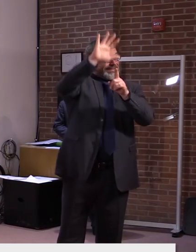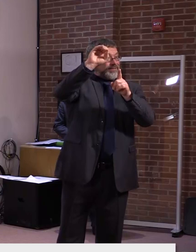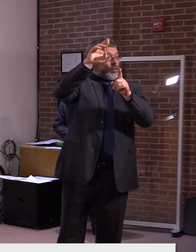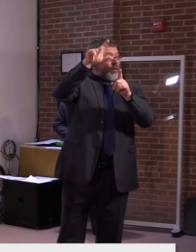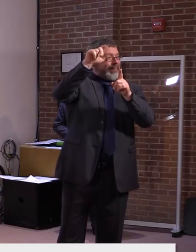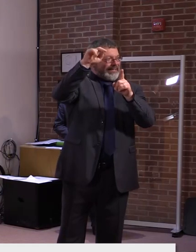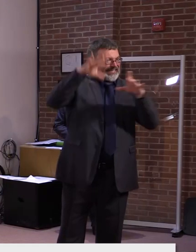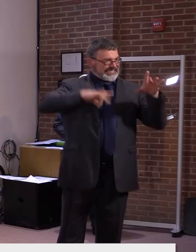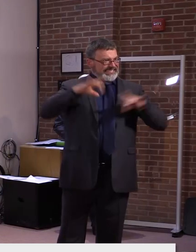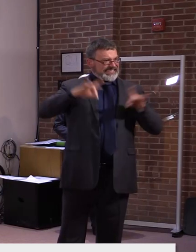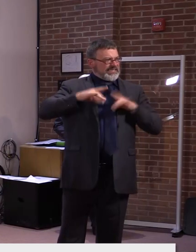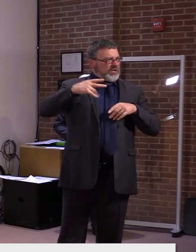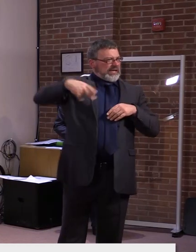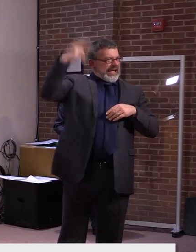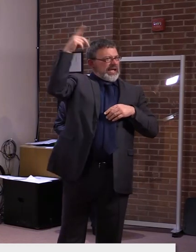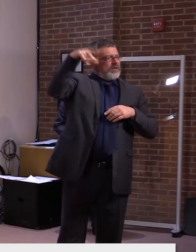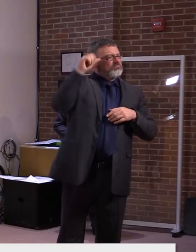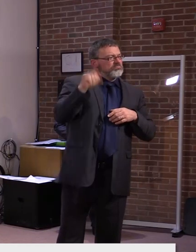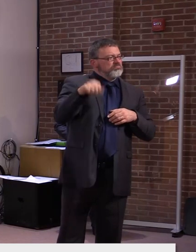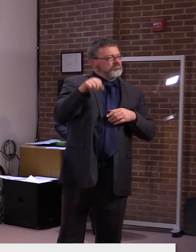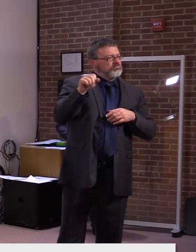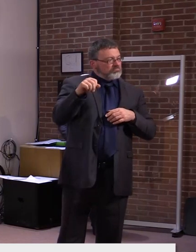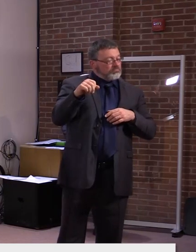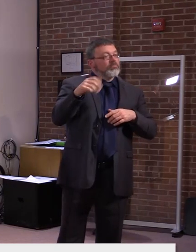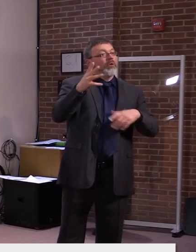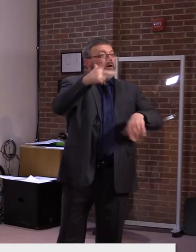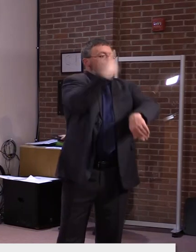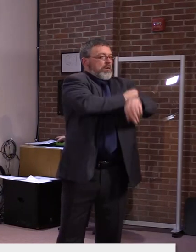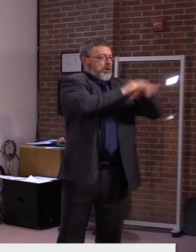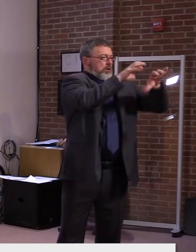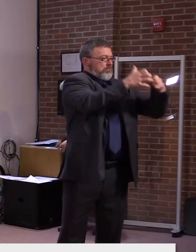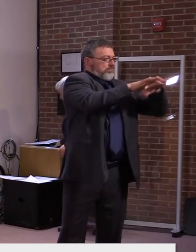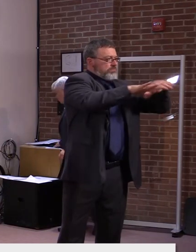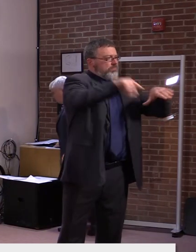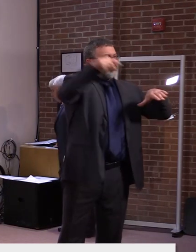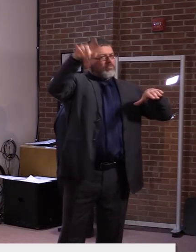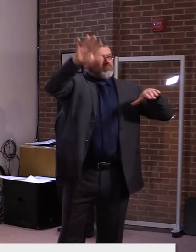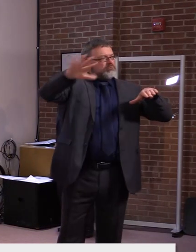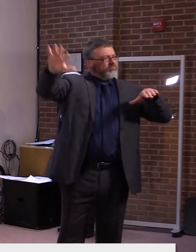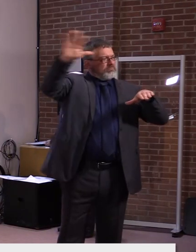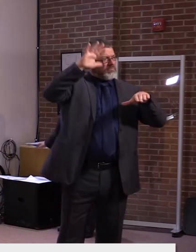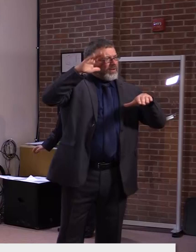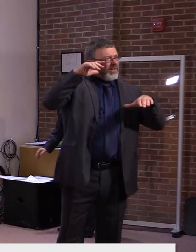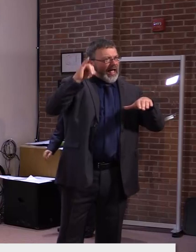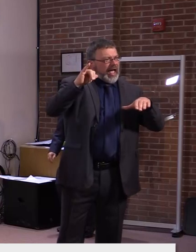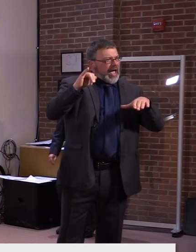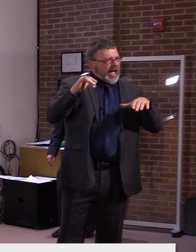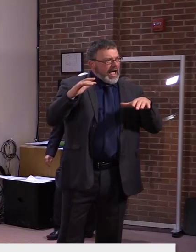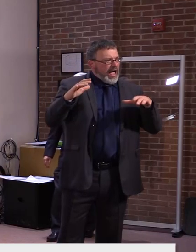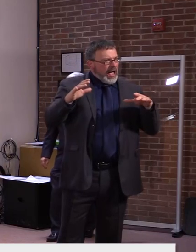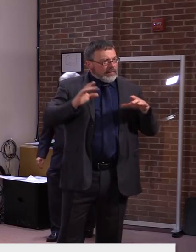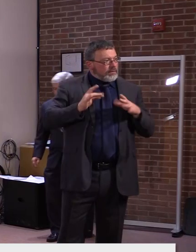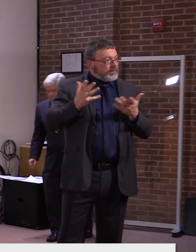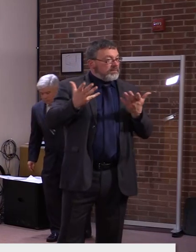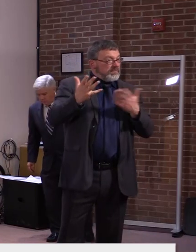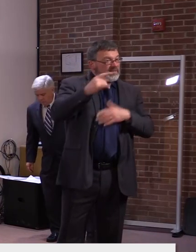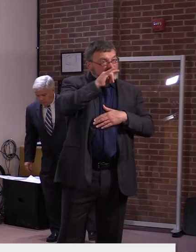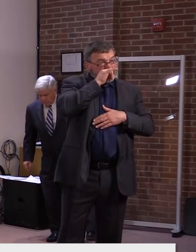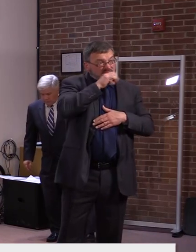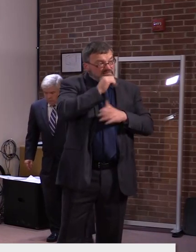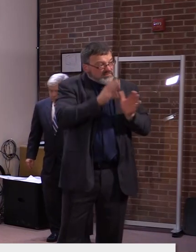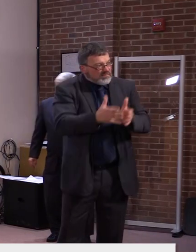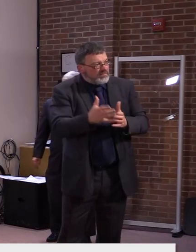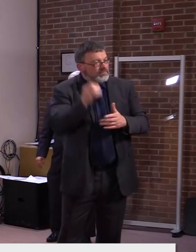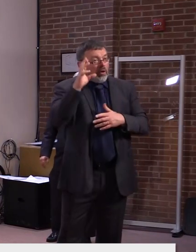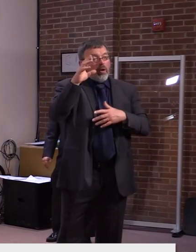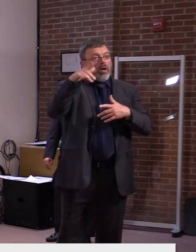from the unvaccinated, are there any other commonalities to these cases, such as age group or how the cases are being